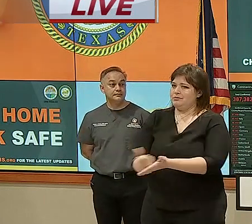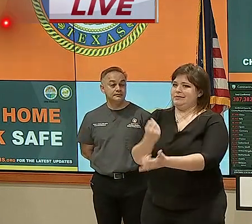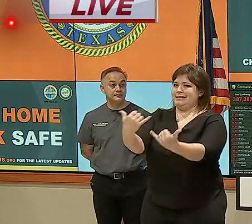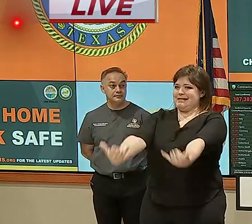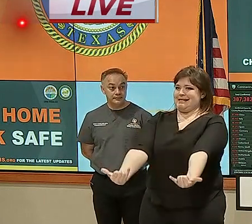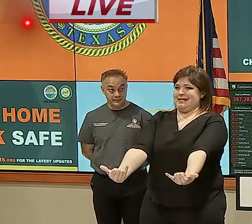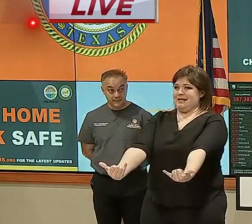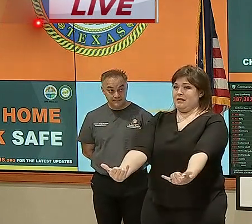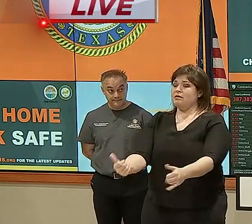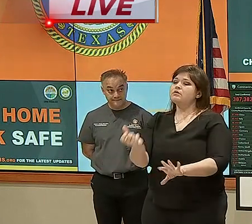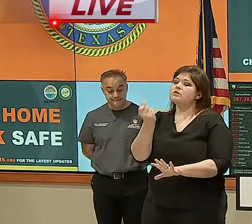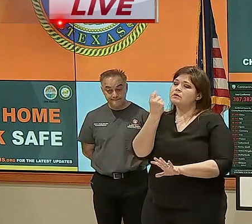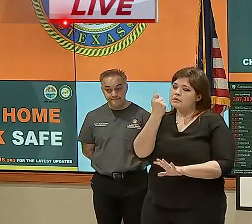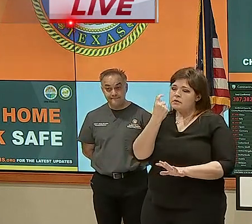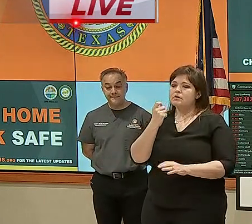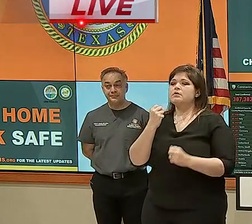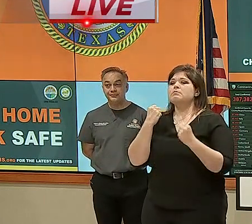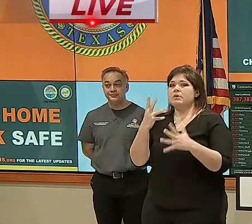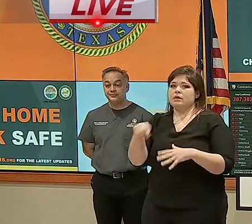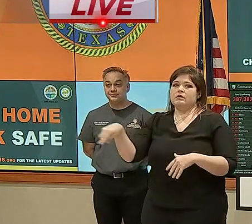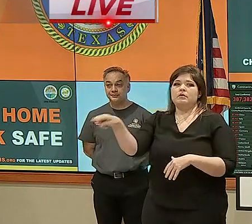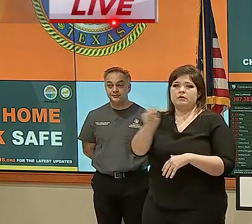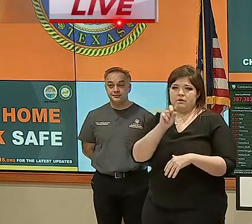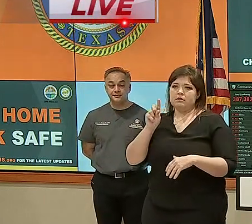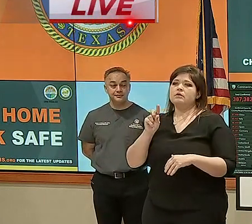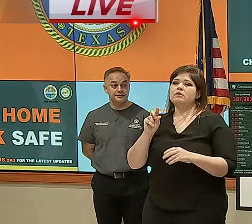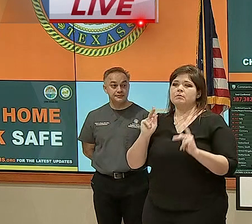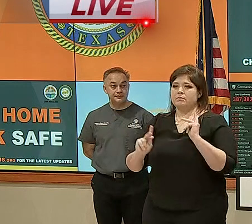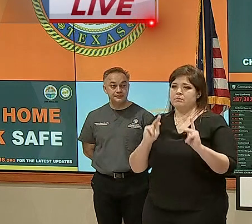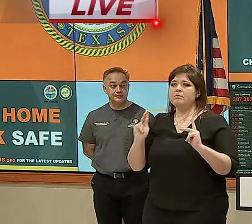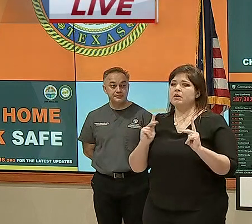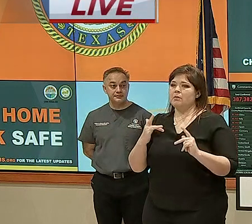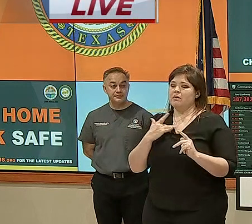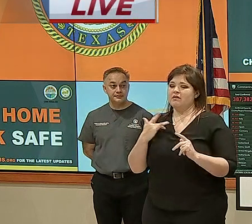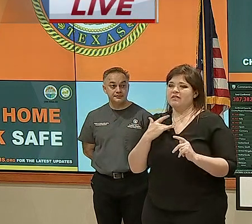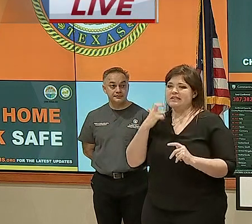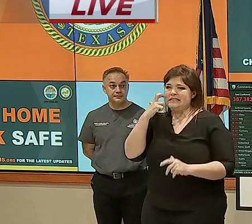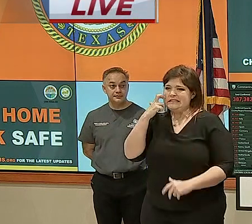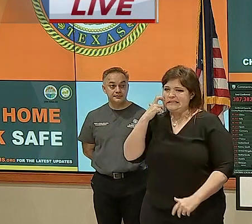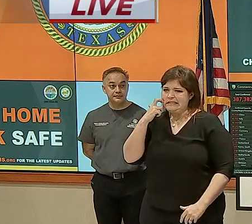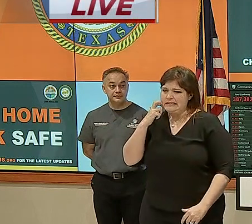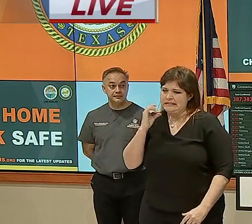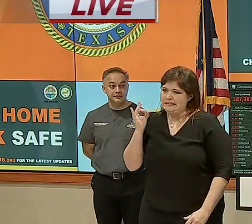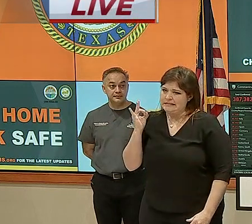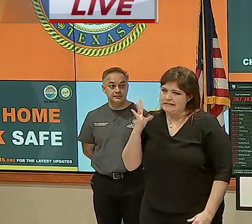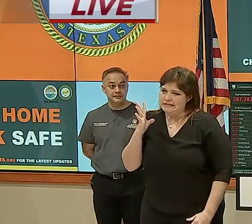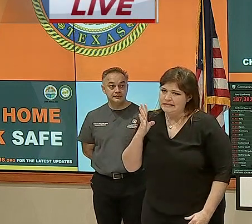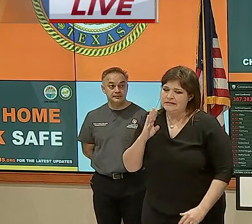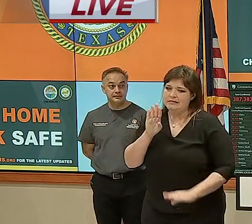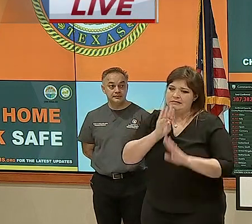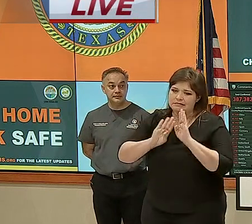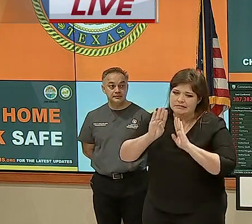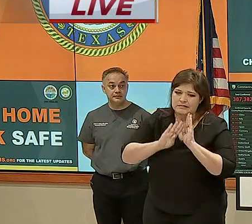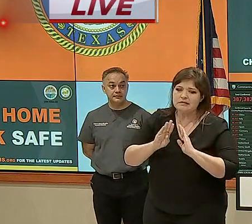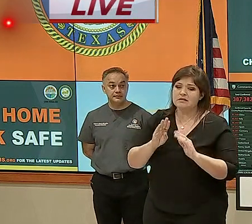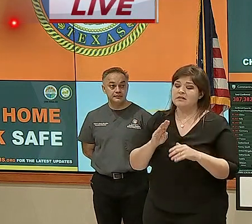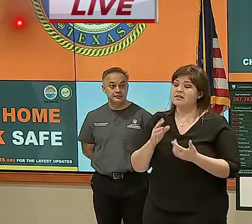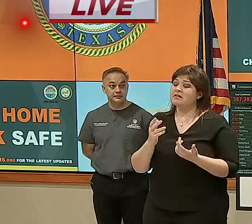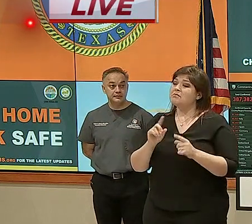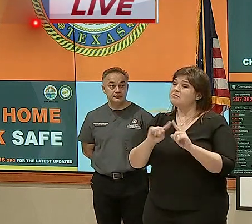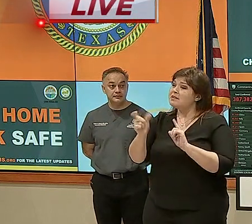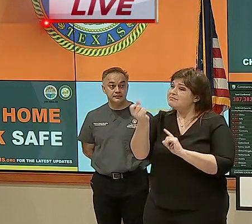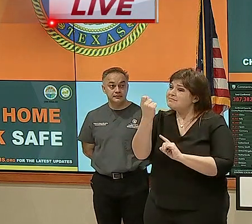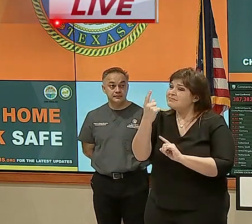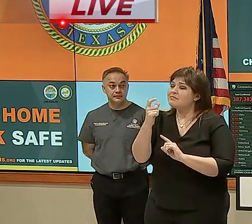an additional inconvenience on many of the people in our region? Yes. Are those inconveniences worth it? Yes. Do